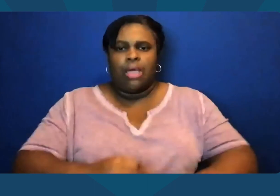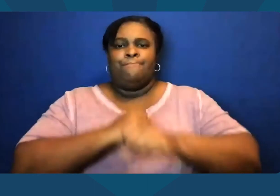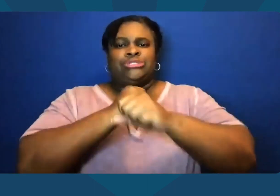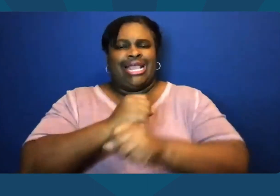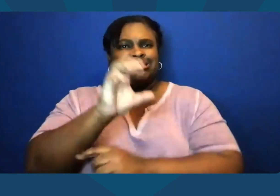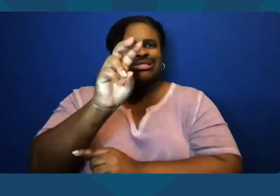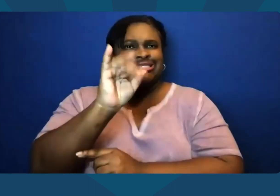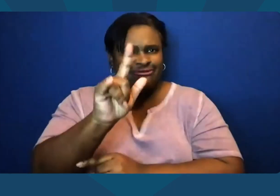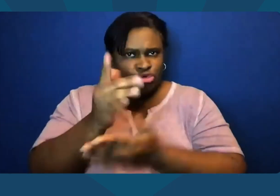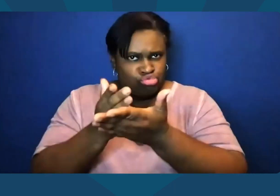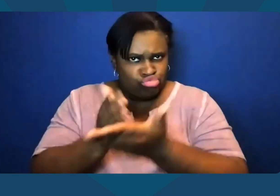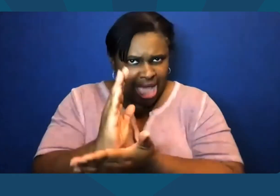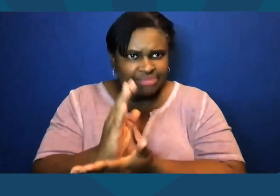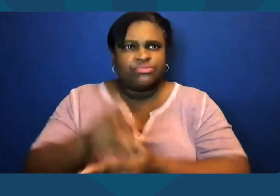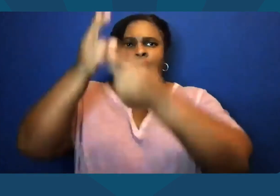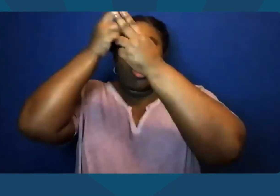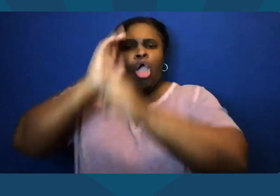protecting our civil rights,